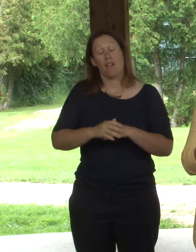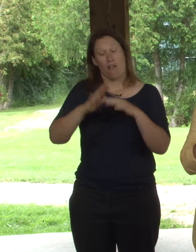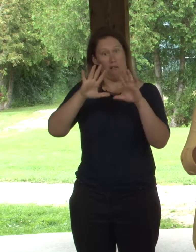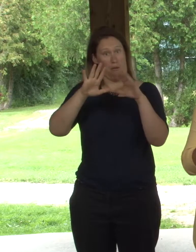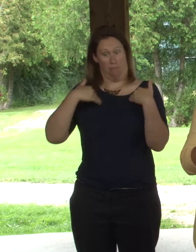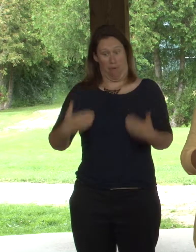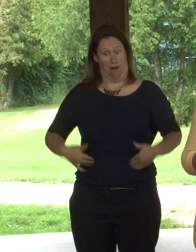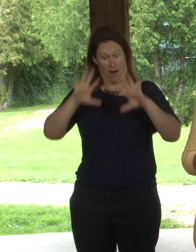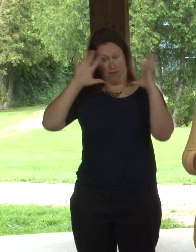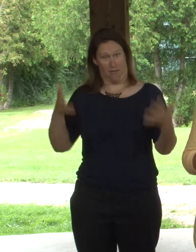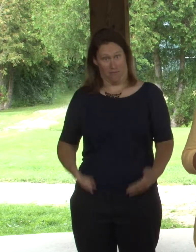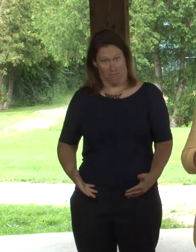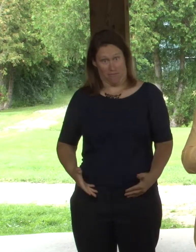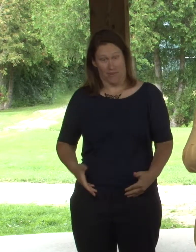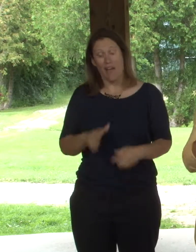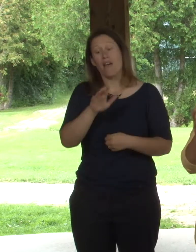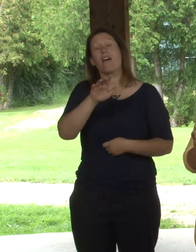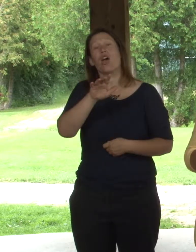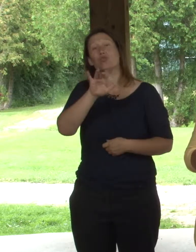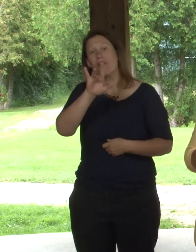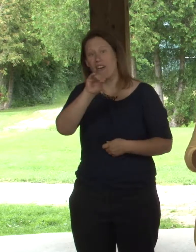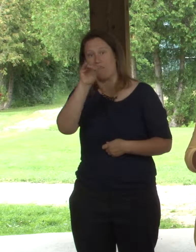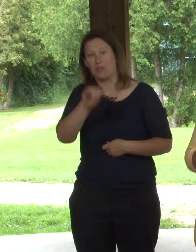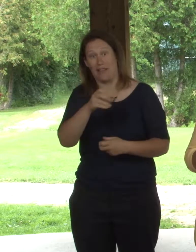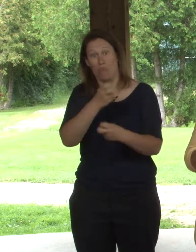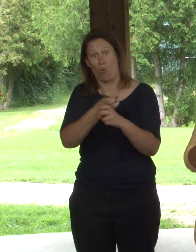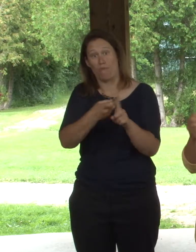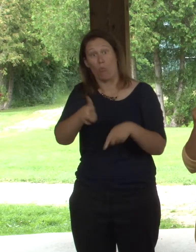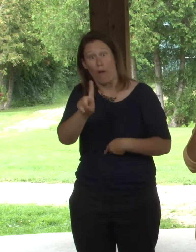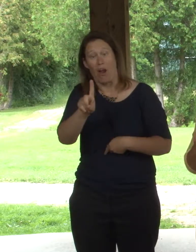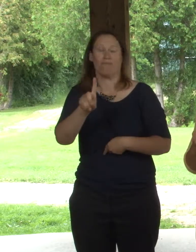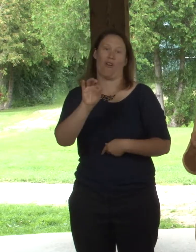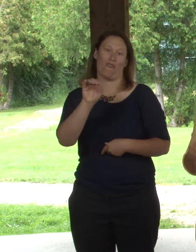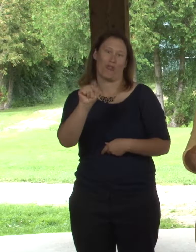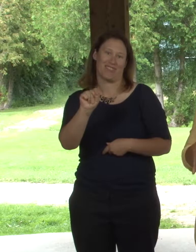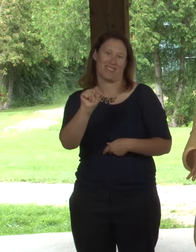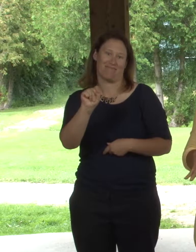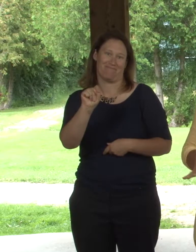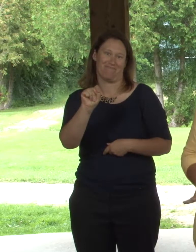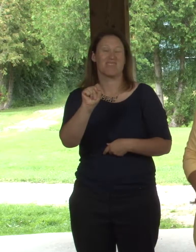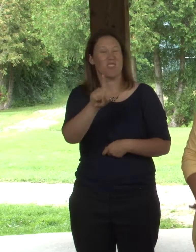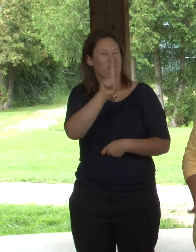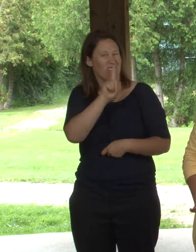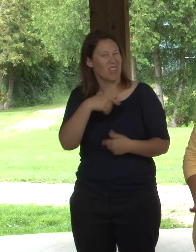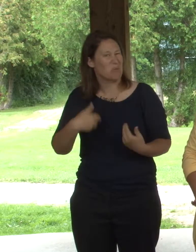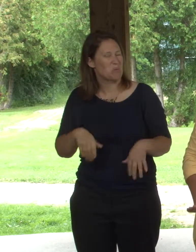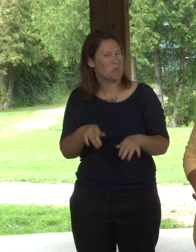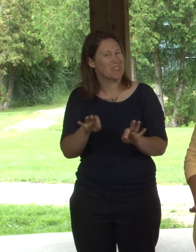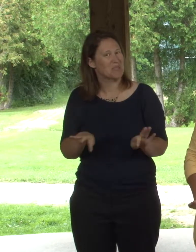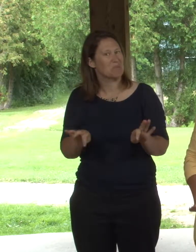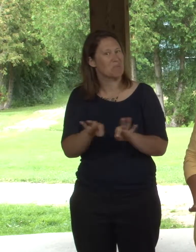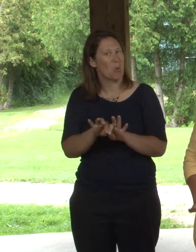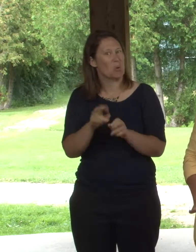actually 25% of all the bones in our body. So if we think about how important these two things, these